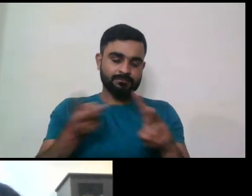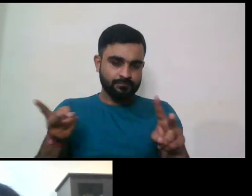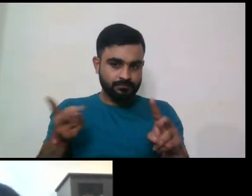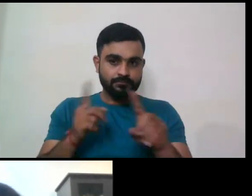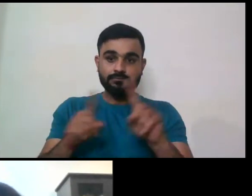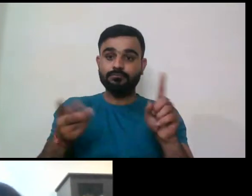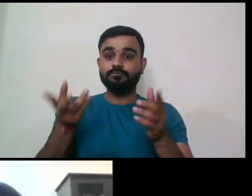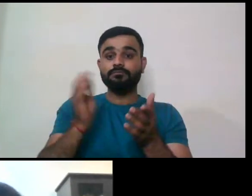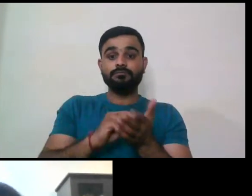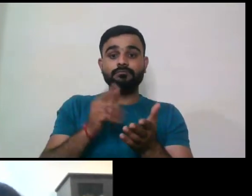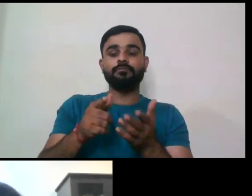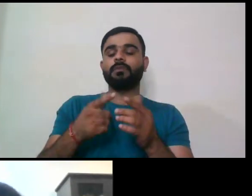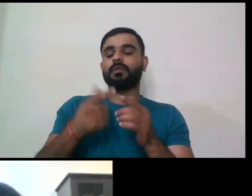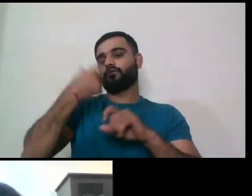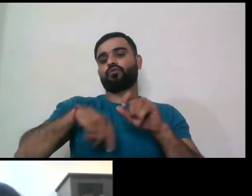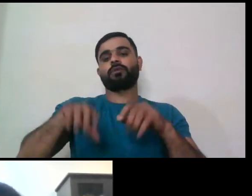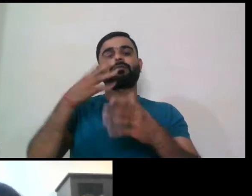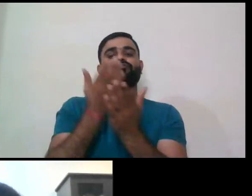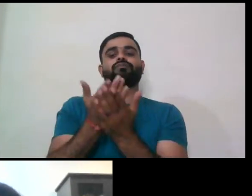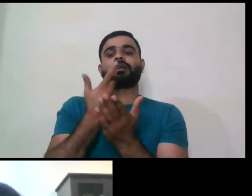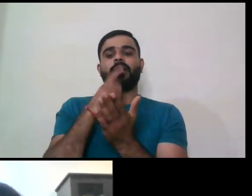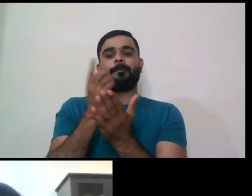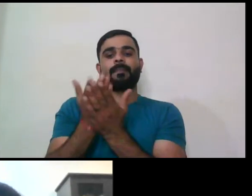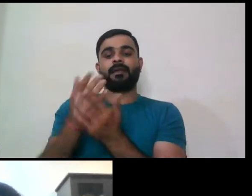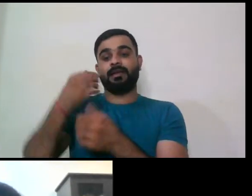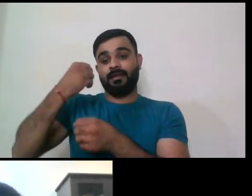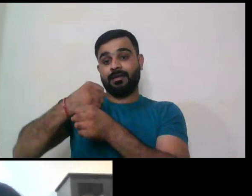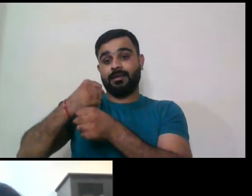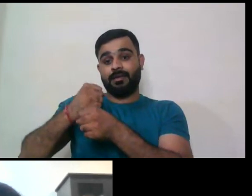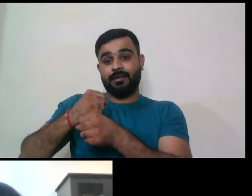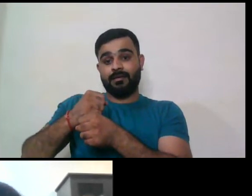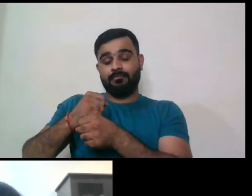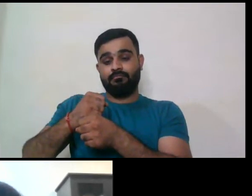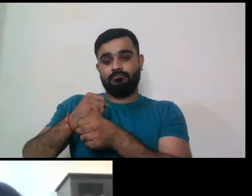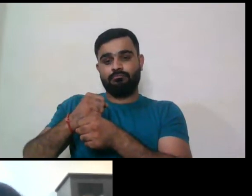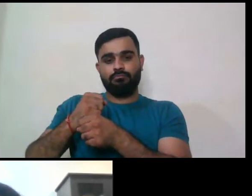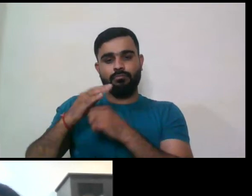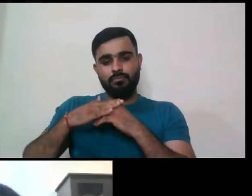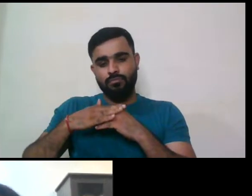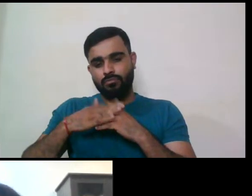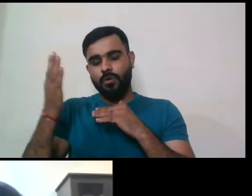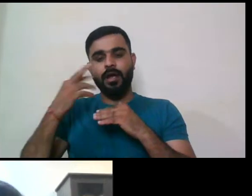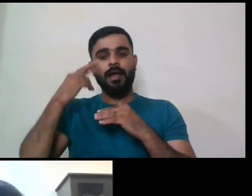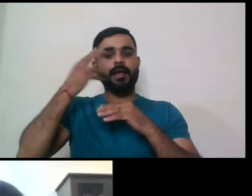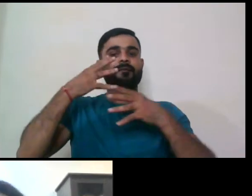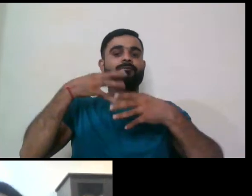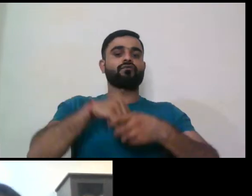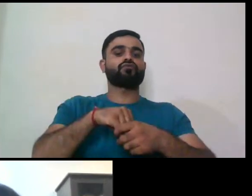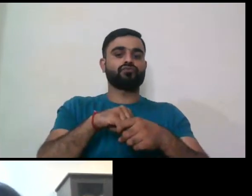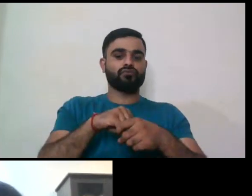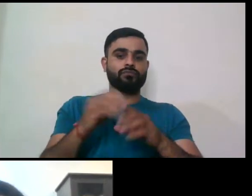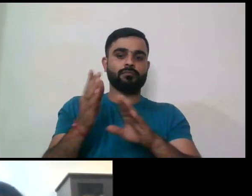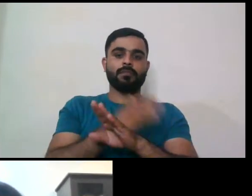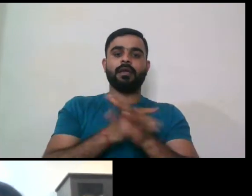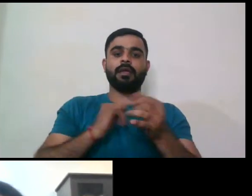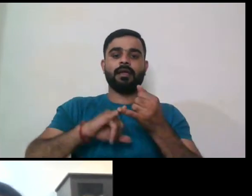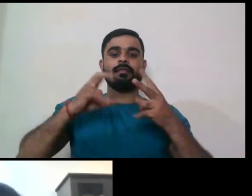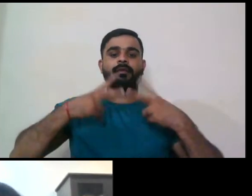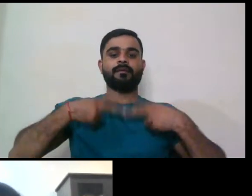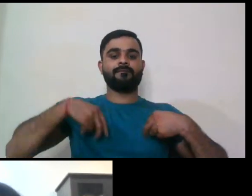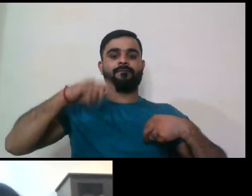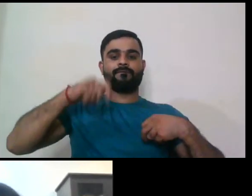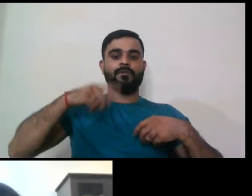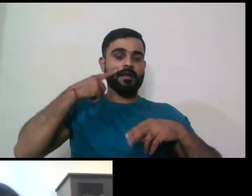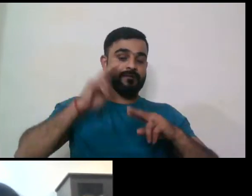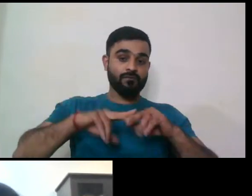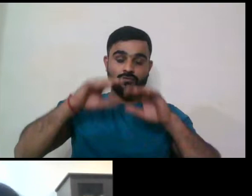etc., but in that individual given case, but also the government is by far the biggest litigant before the Supreme Court. And so if you